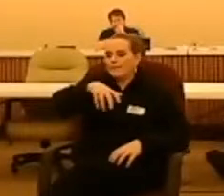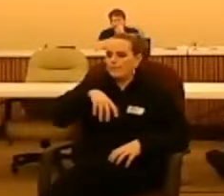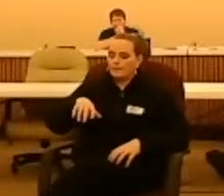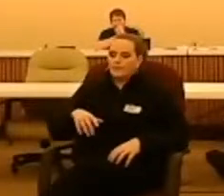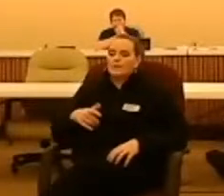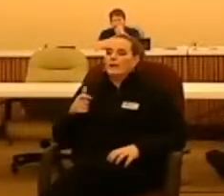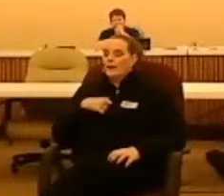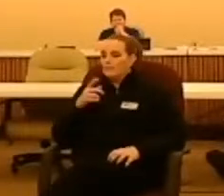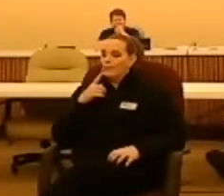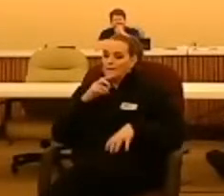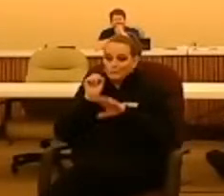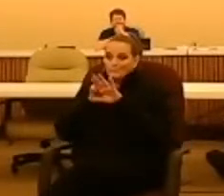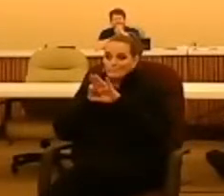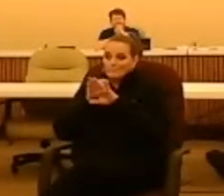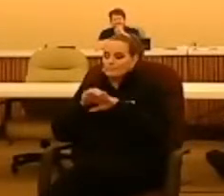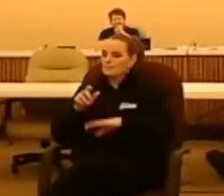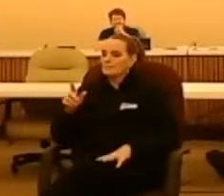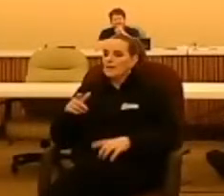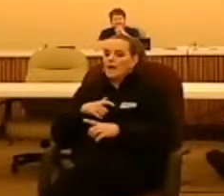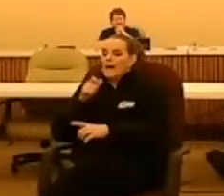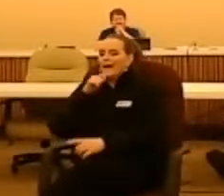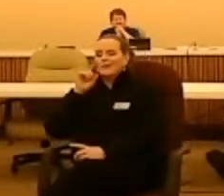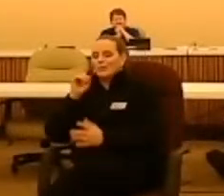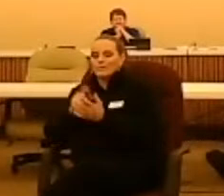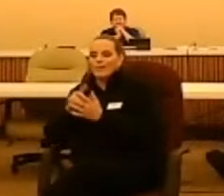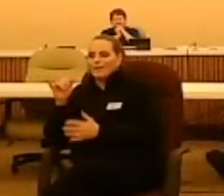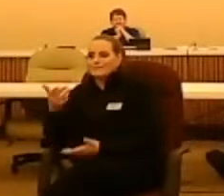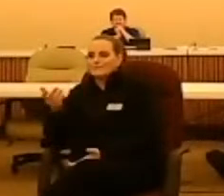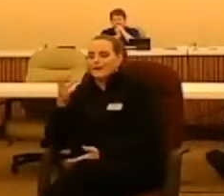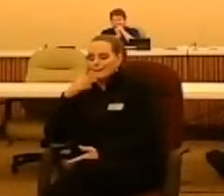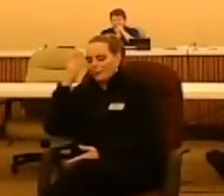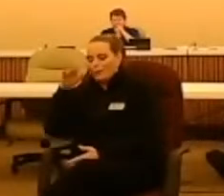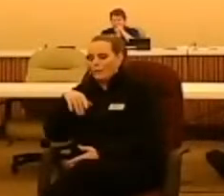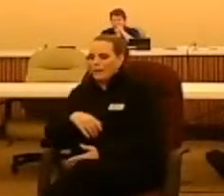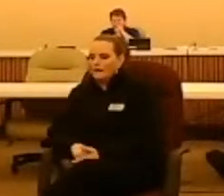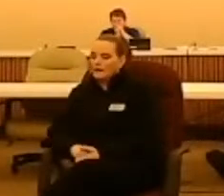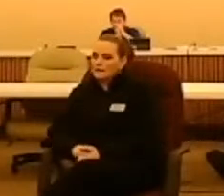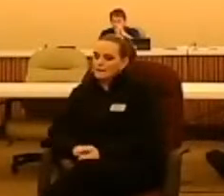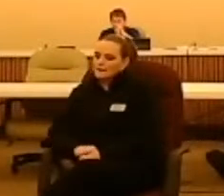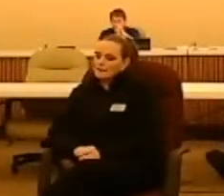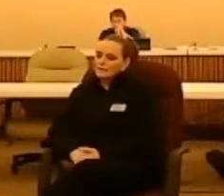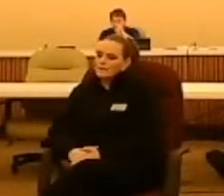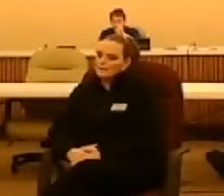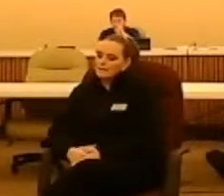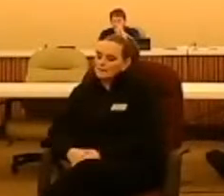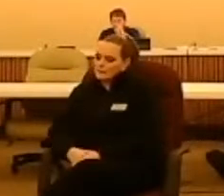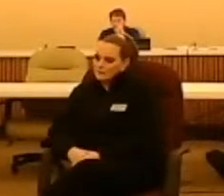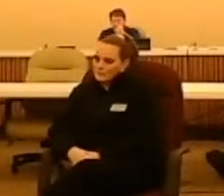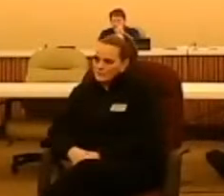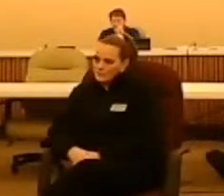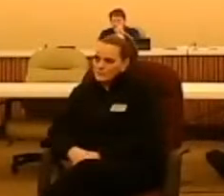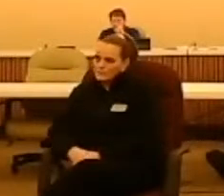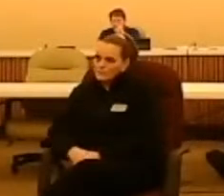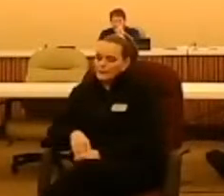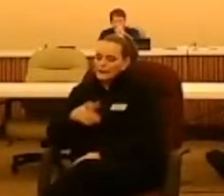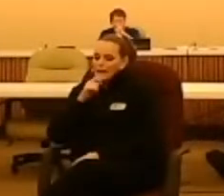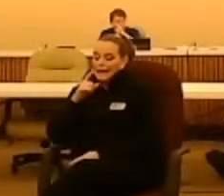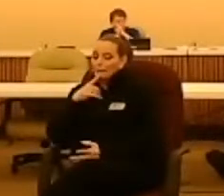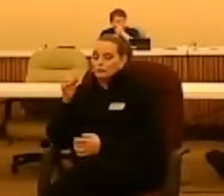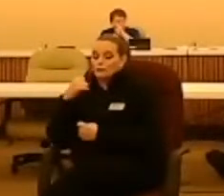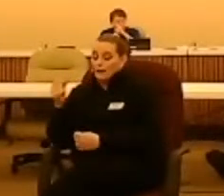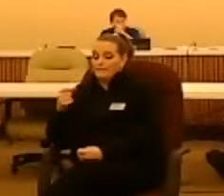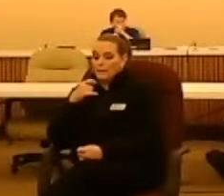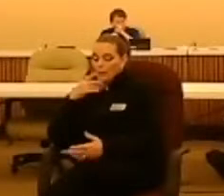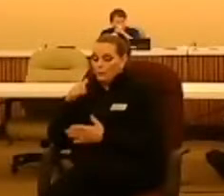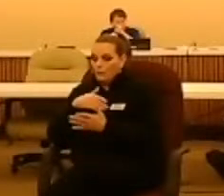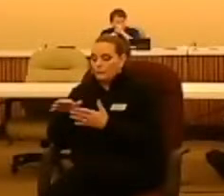people. No, I didn't realize that. I pretty much, my understand, I don't go down there very often, but I pretty much